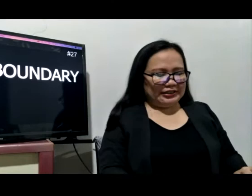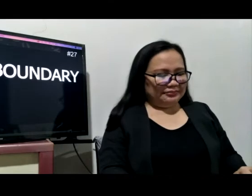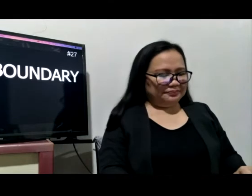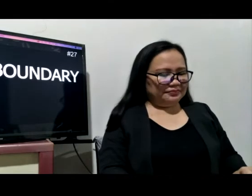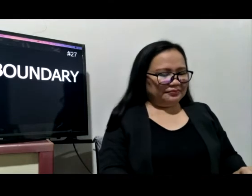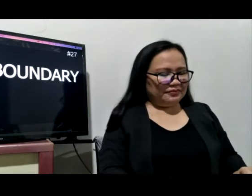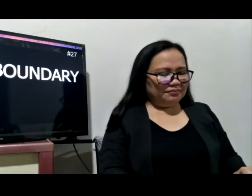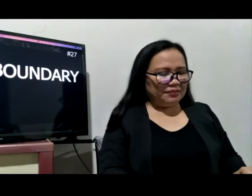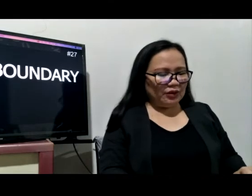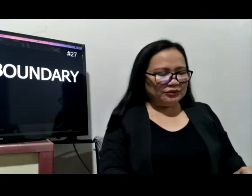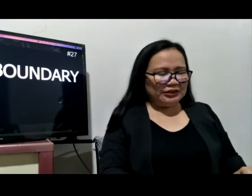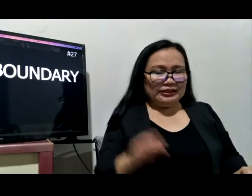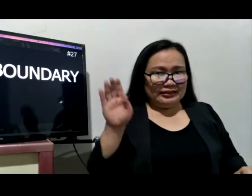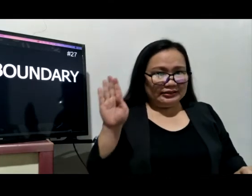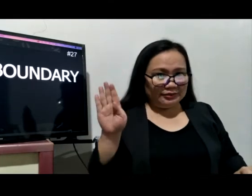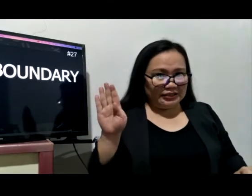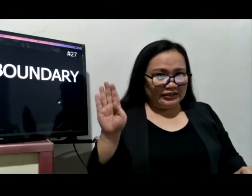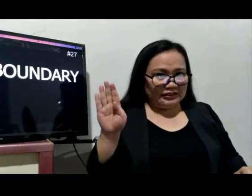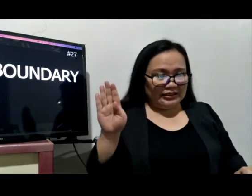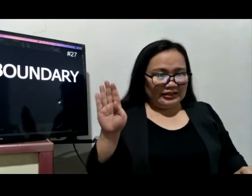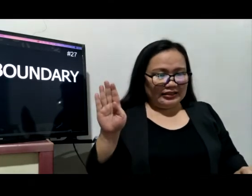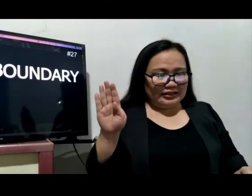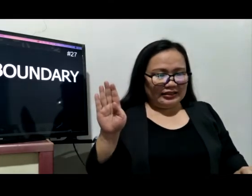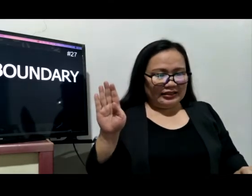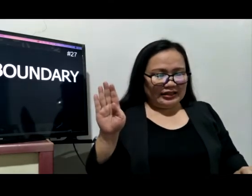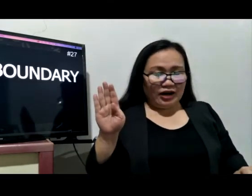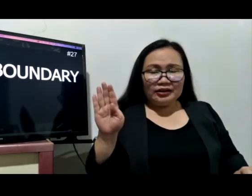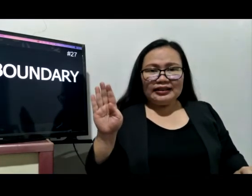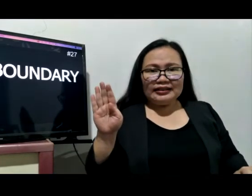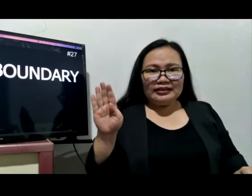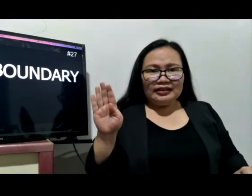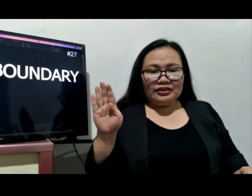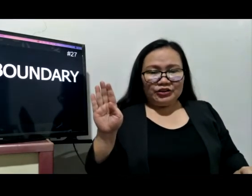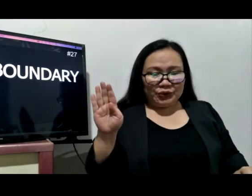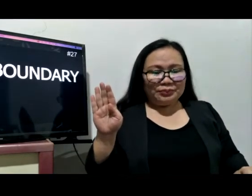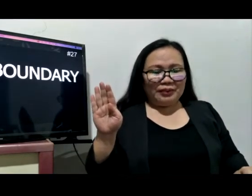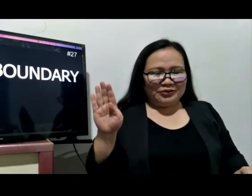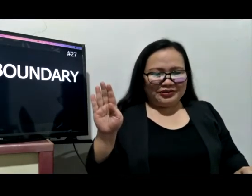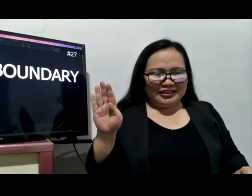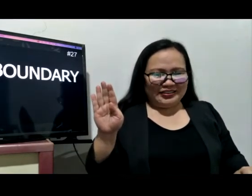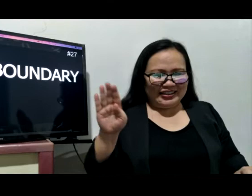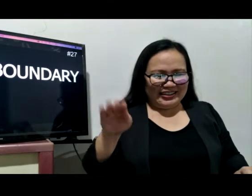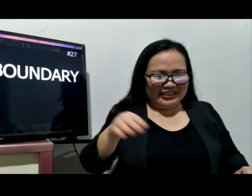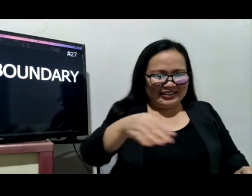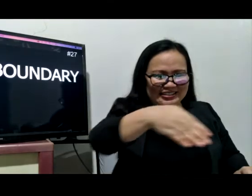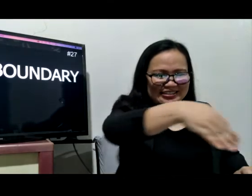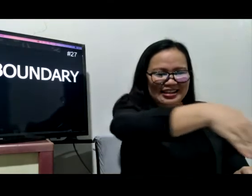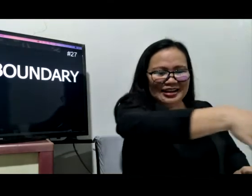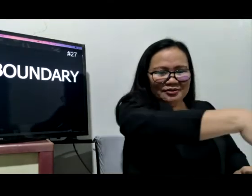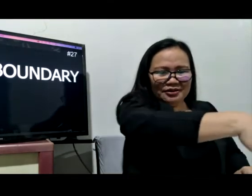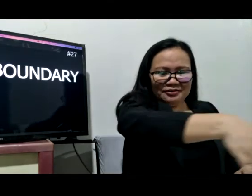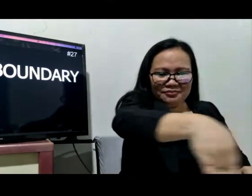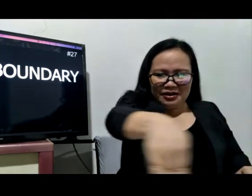27, boundary. Letter B, outline your boundary. Okay, like this,